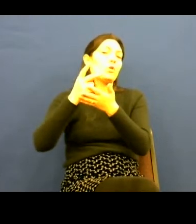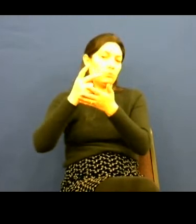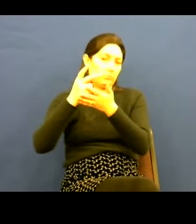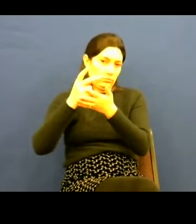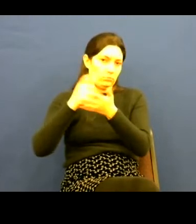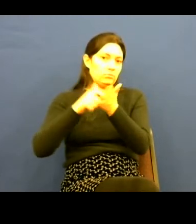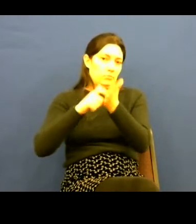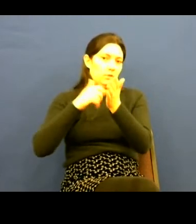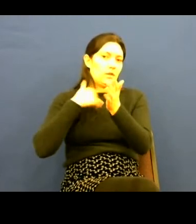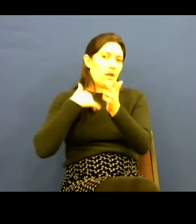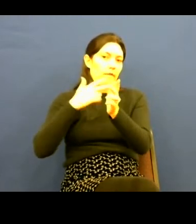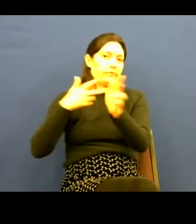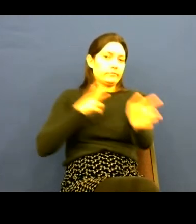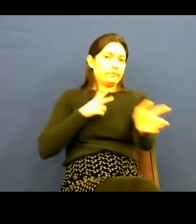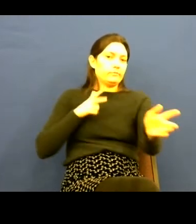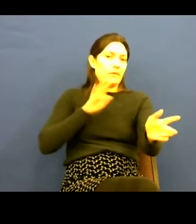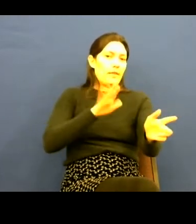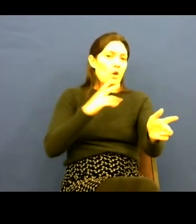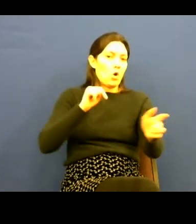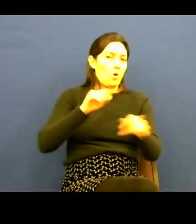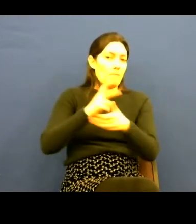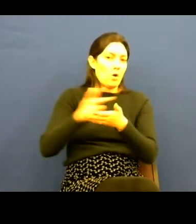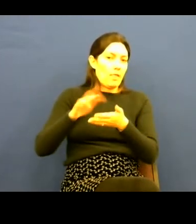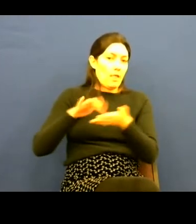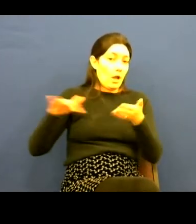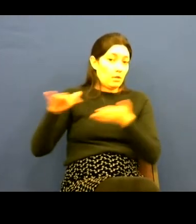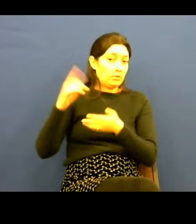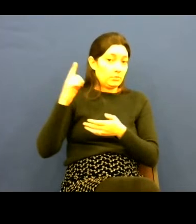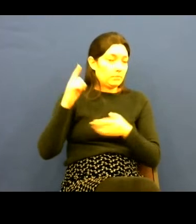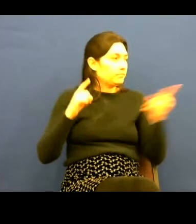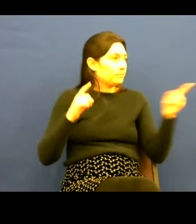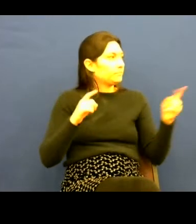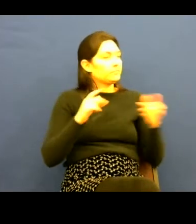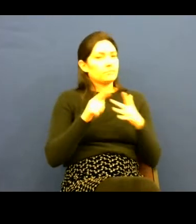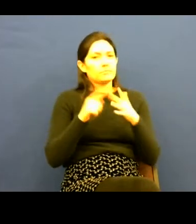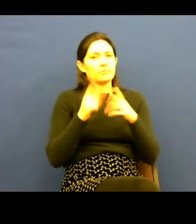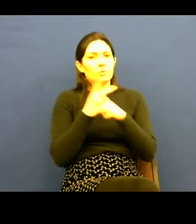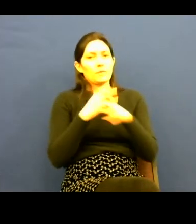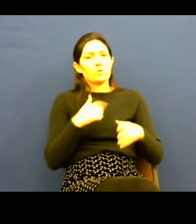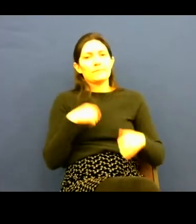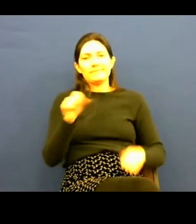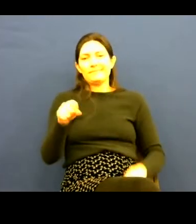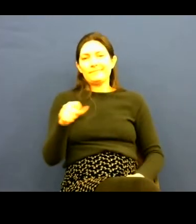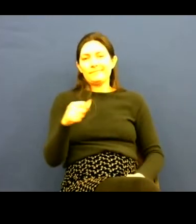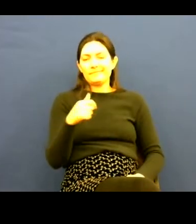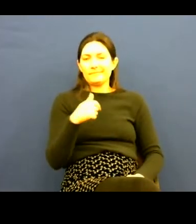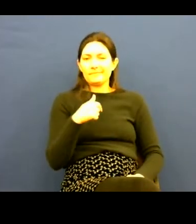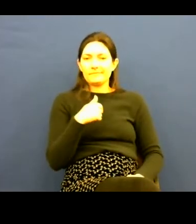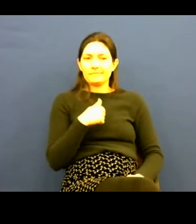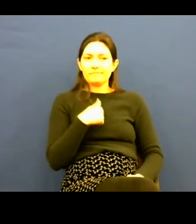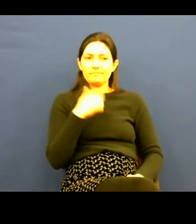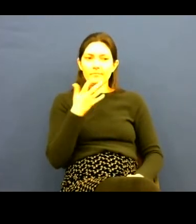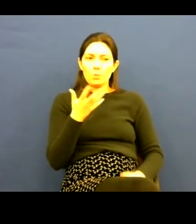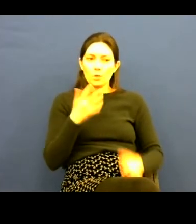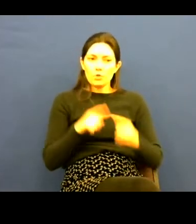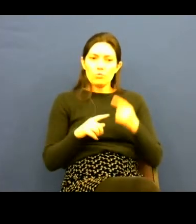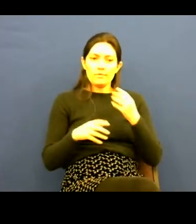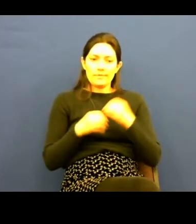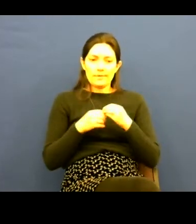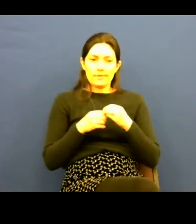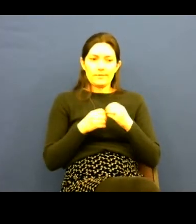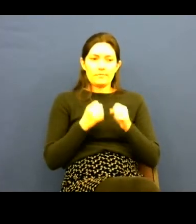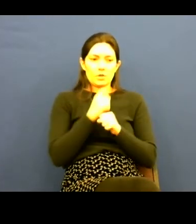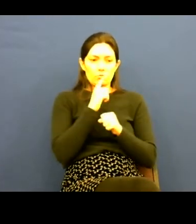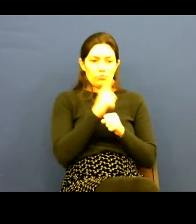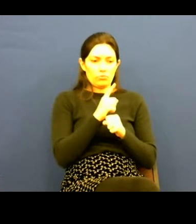ring road. Right. Okay. But I would like to just get in there that are, whether it's in that approval or just make sure, well,